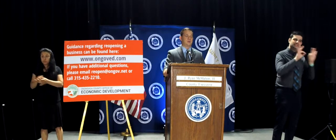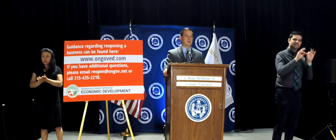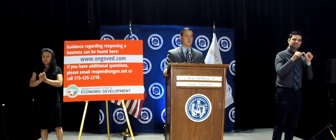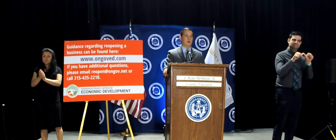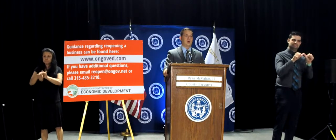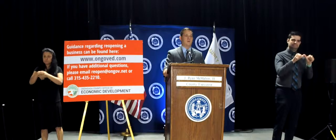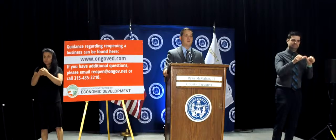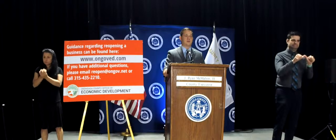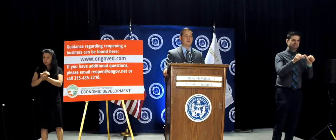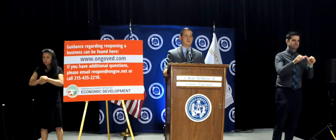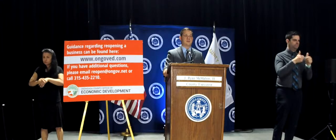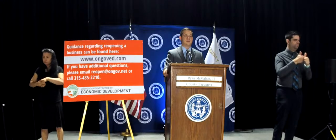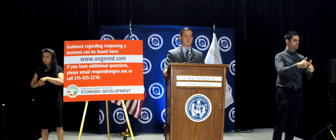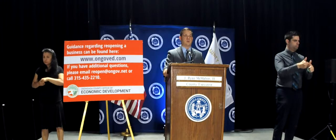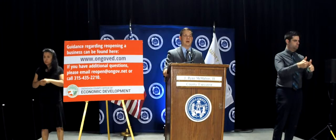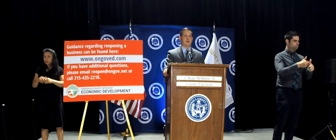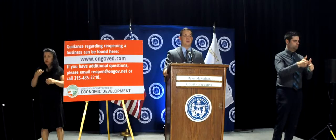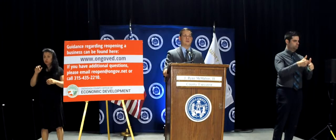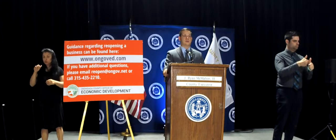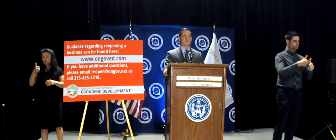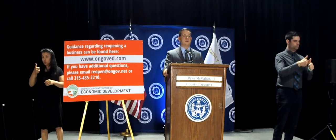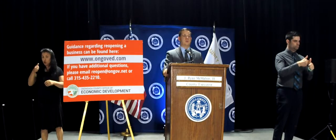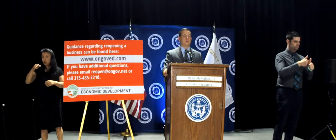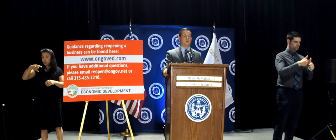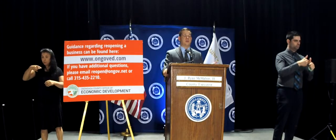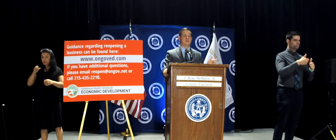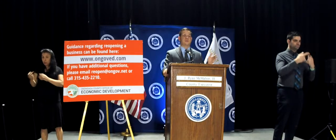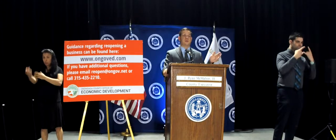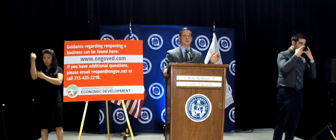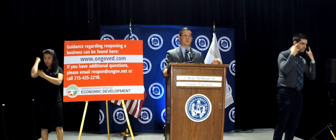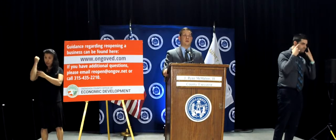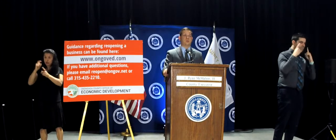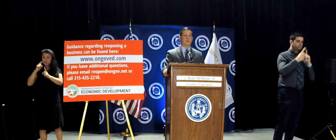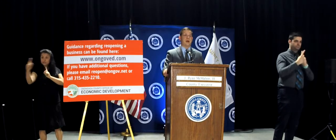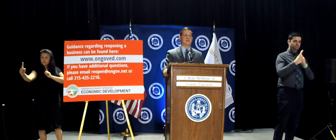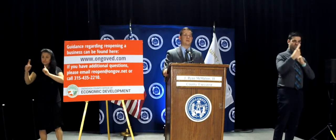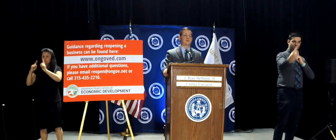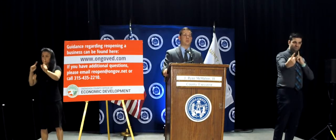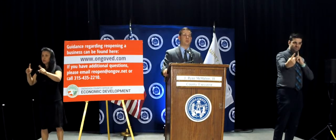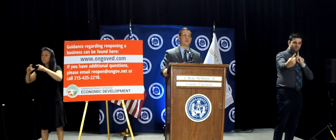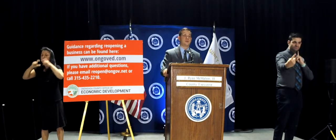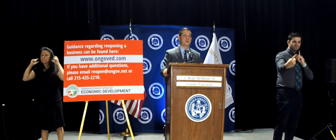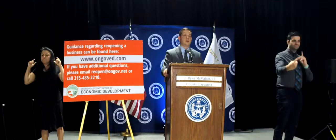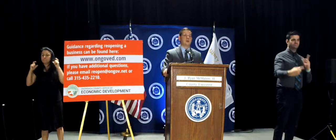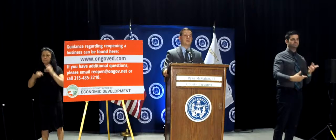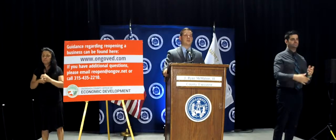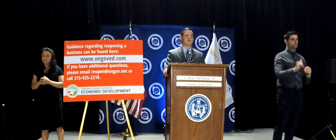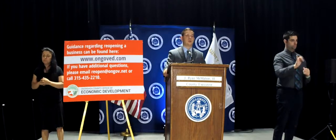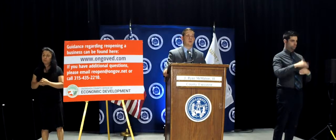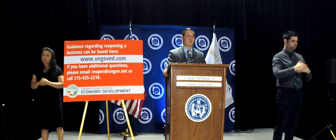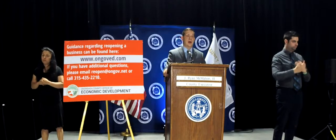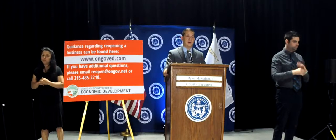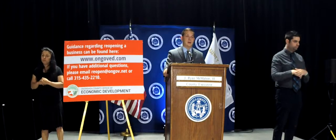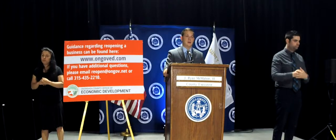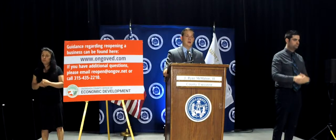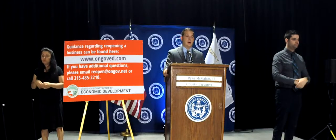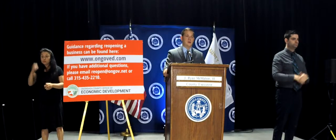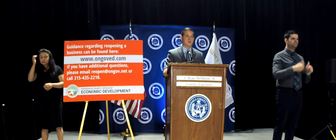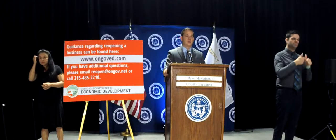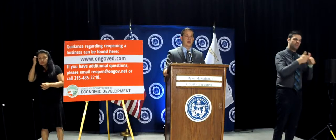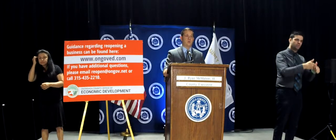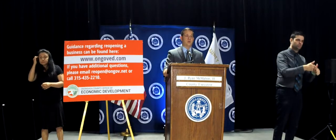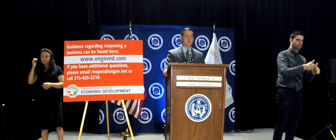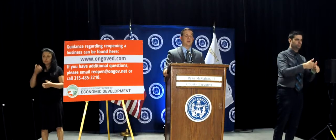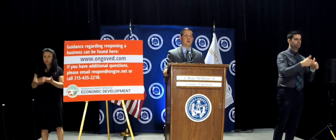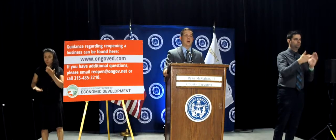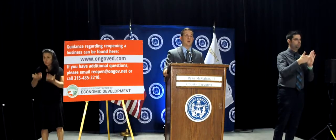feet, physically distancing. When we're not within 6 feet, when we're within 6 feet of each other, we have to wear a mask. So please continue to do that